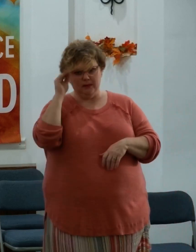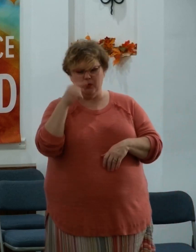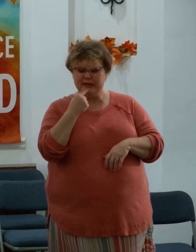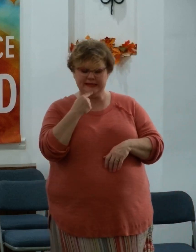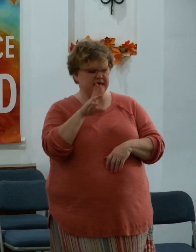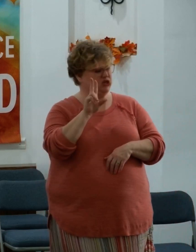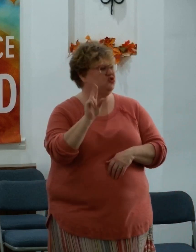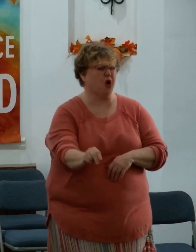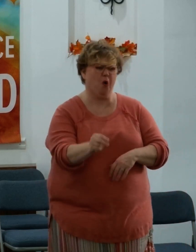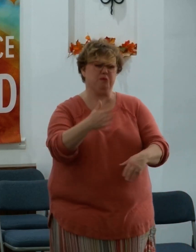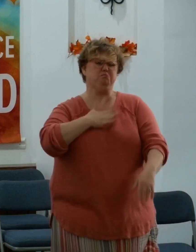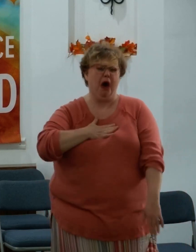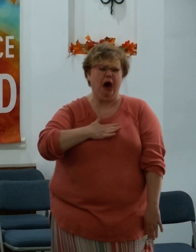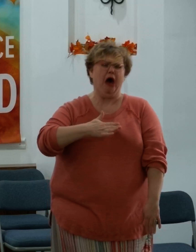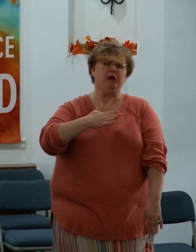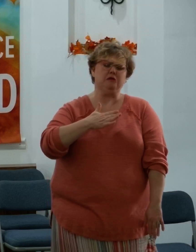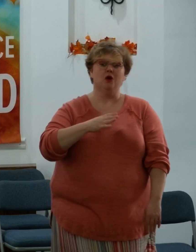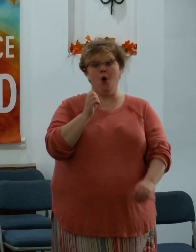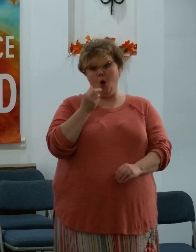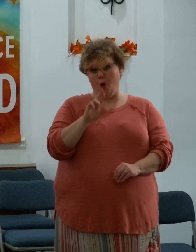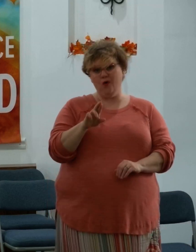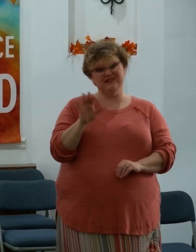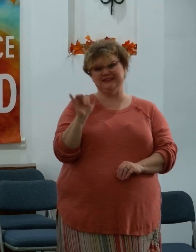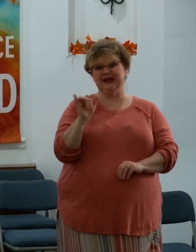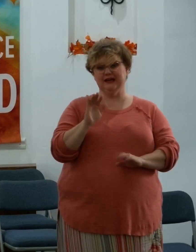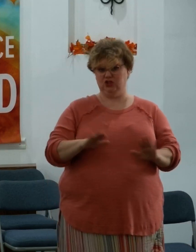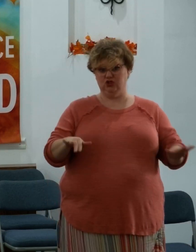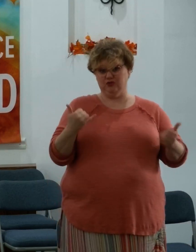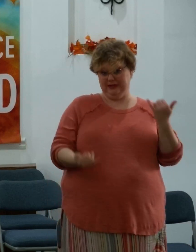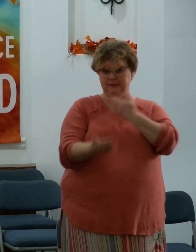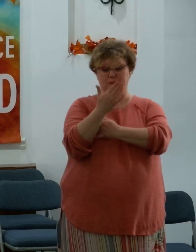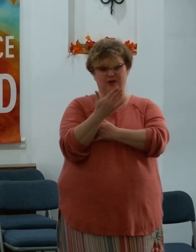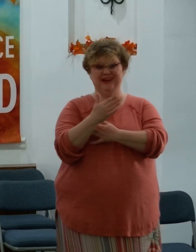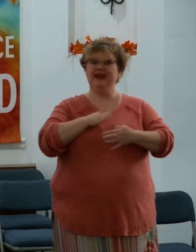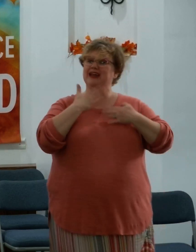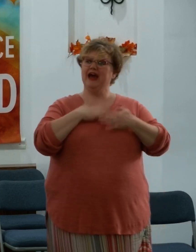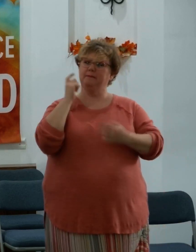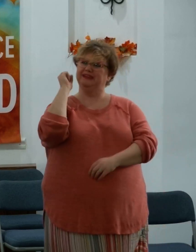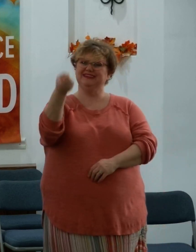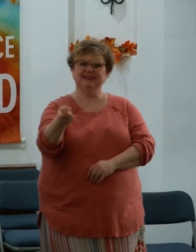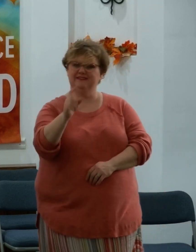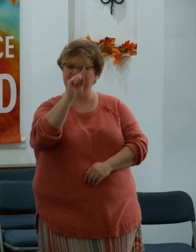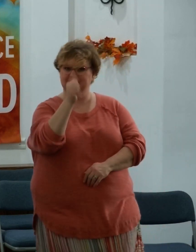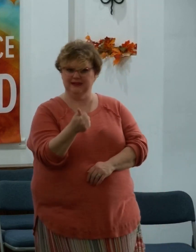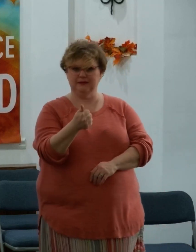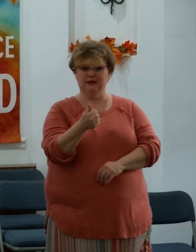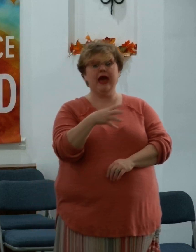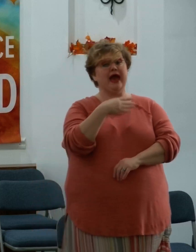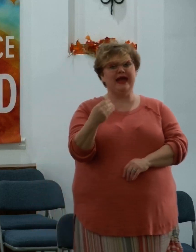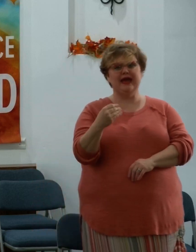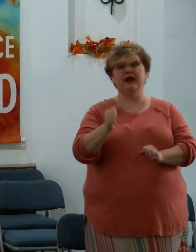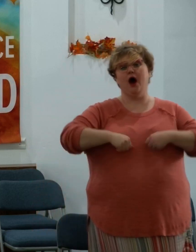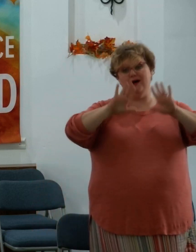mine. Or you can be like these children this morning and gladly give up the 10% and the offering, the tithe